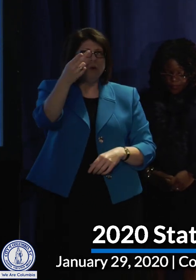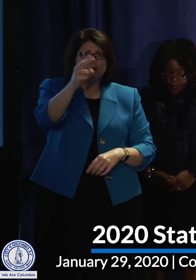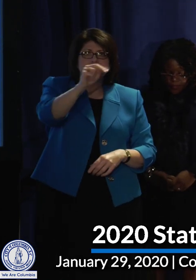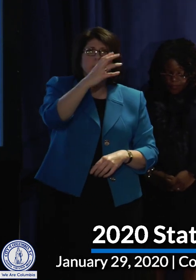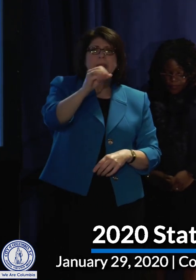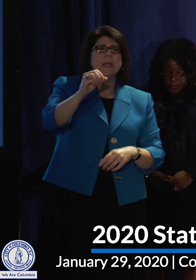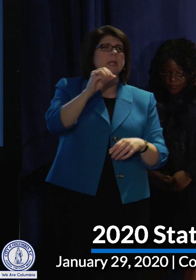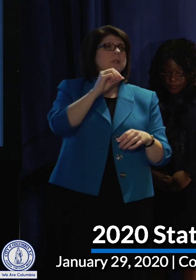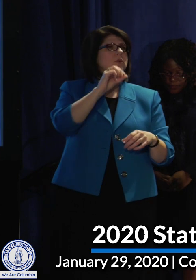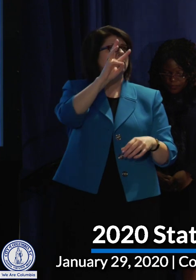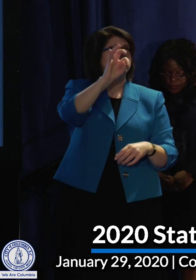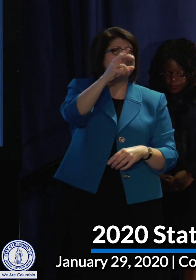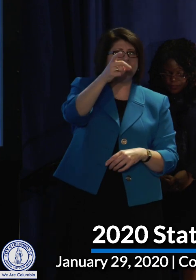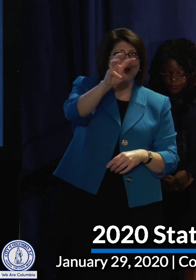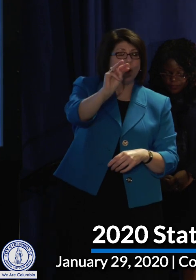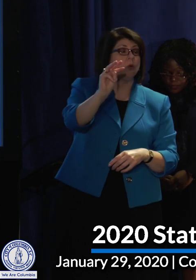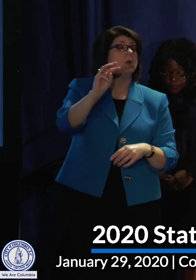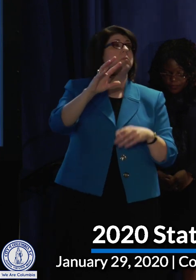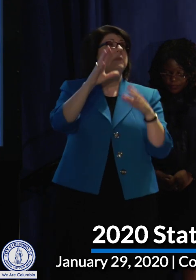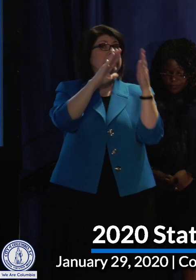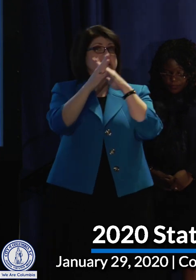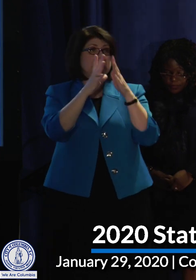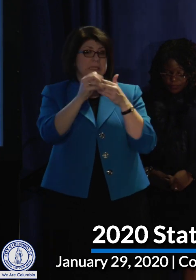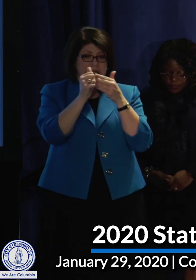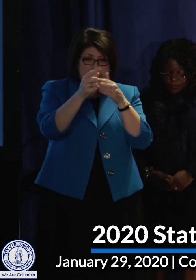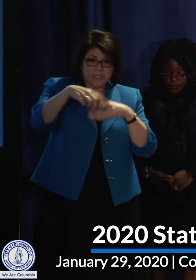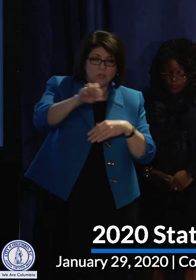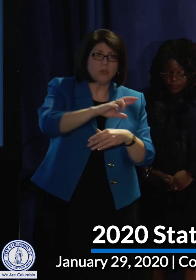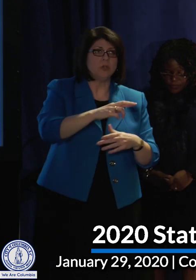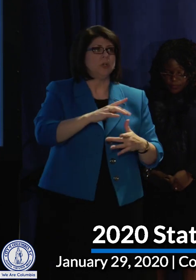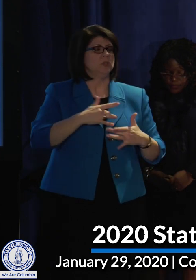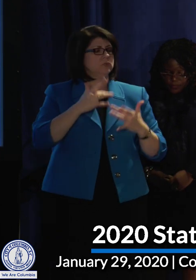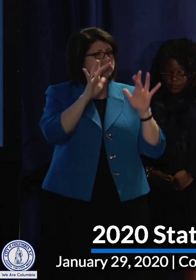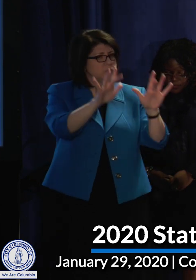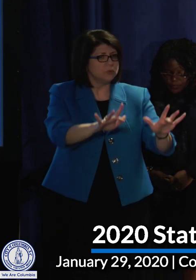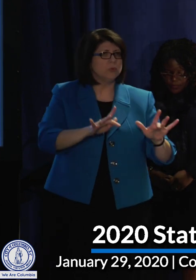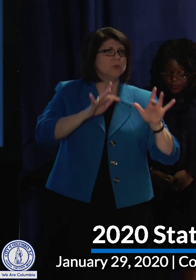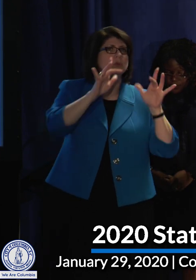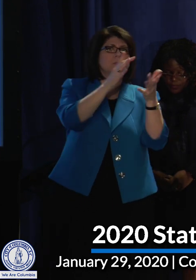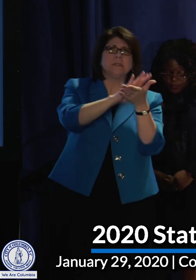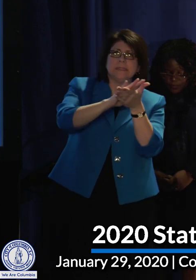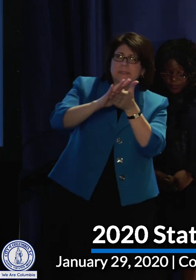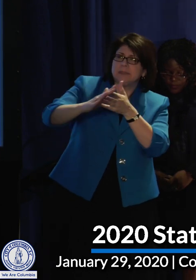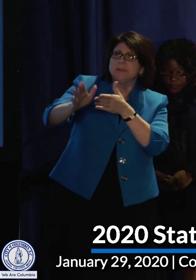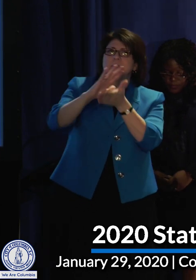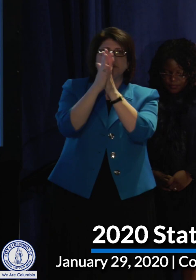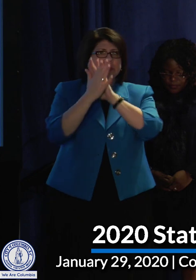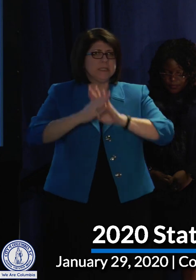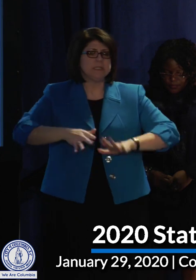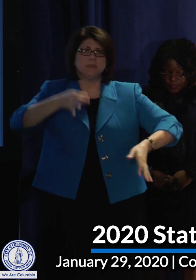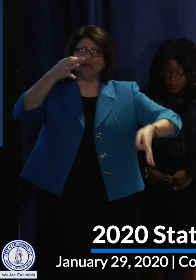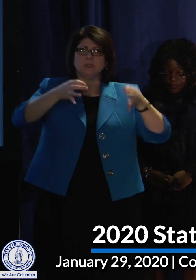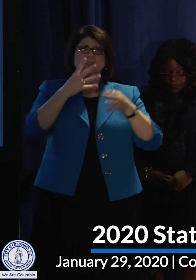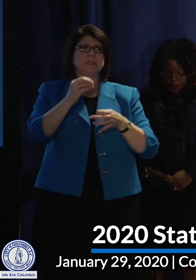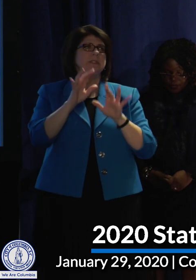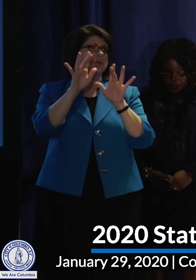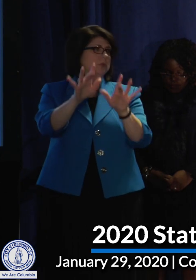and those who lead her radiate with compassion, kindness, and peace, justice, and